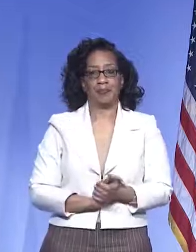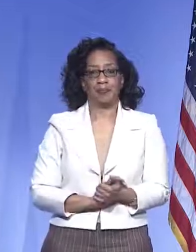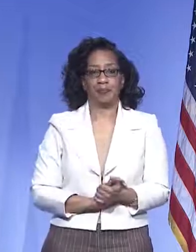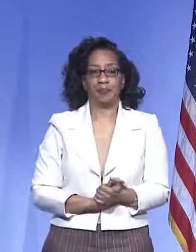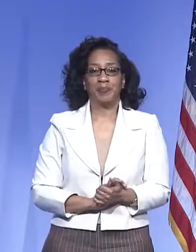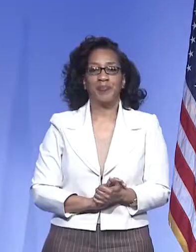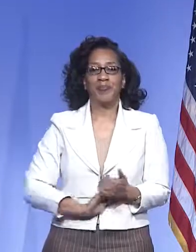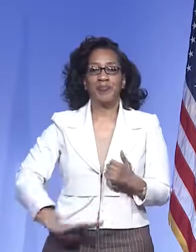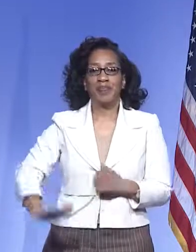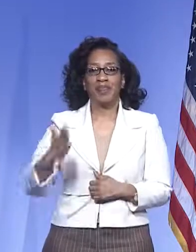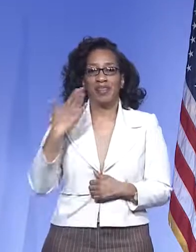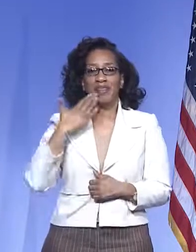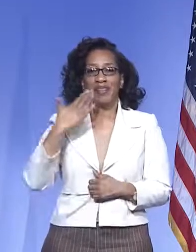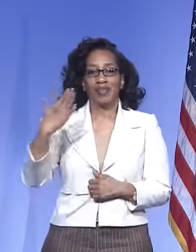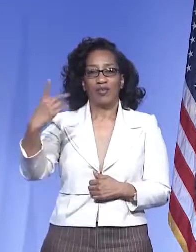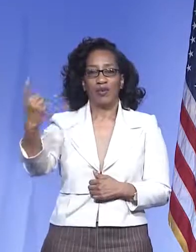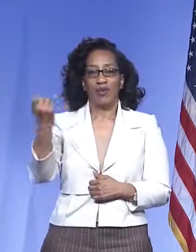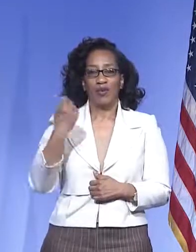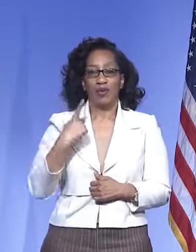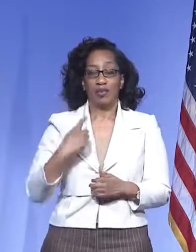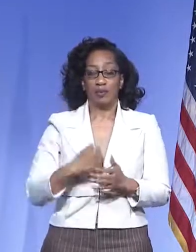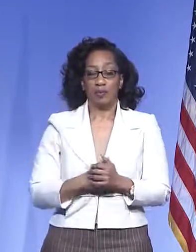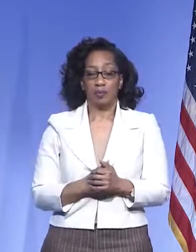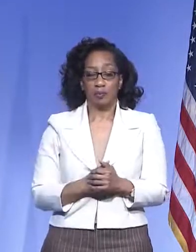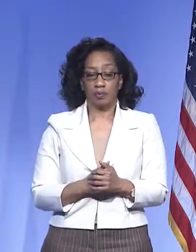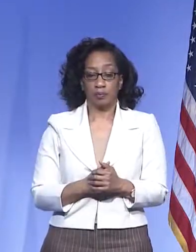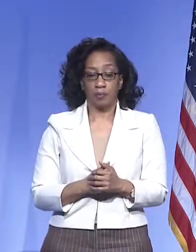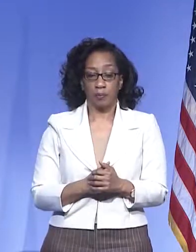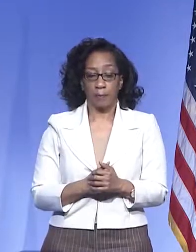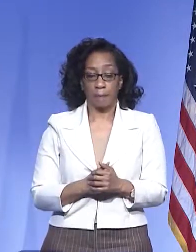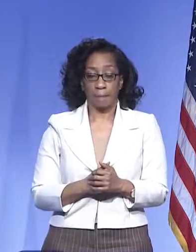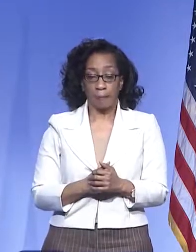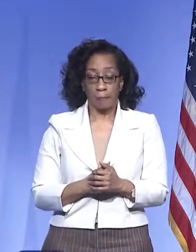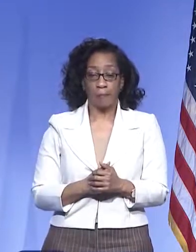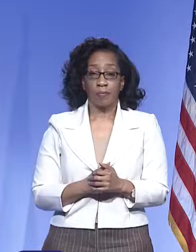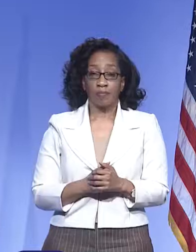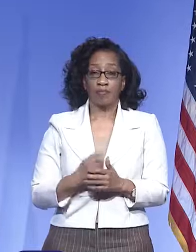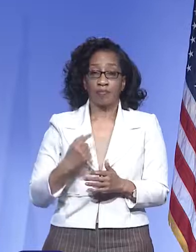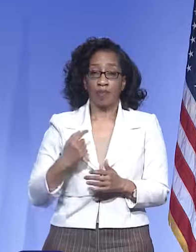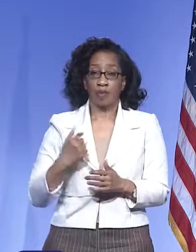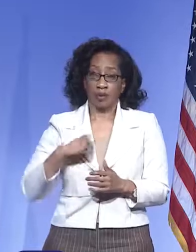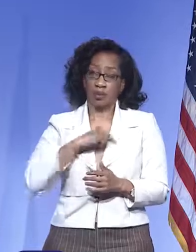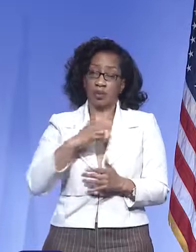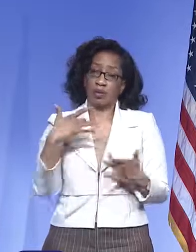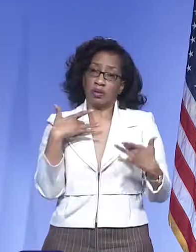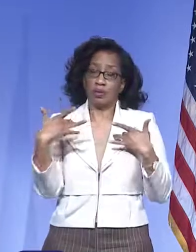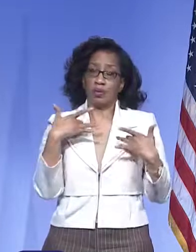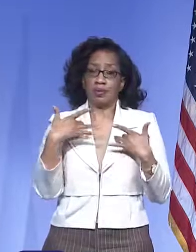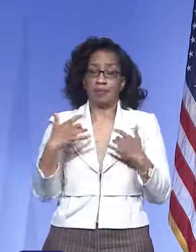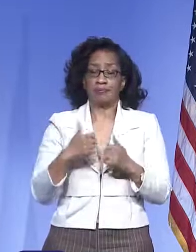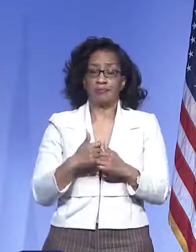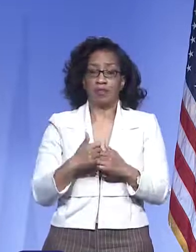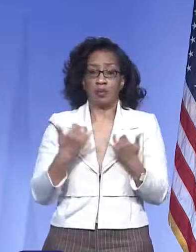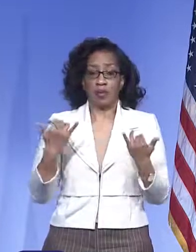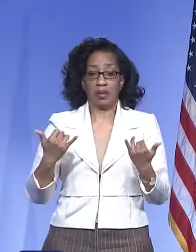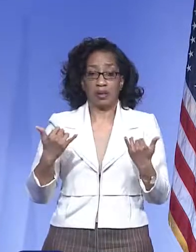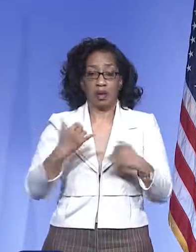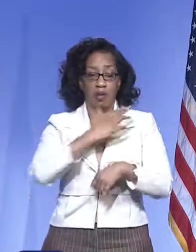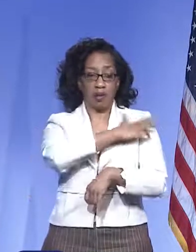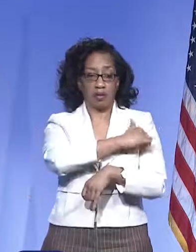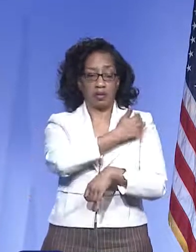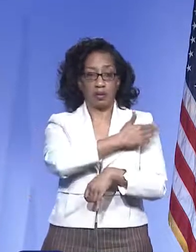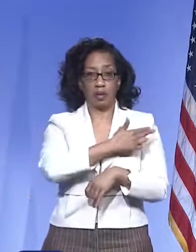Yeah, thank you very much for the question. I mean, we are concerned. I mean, right now in the hospitals, we're